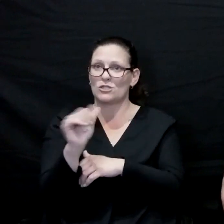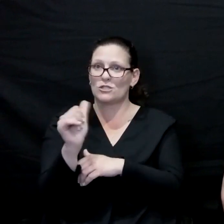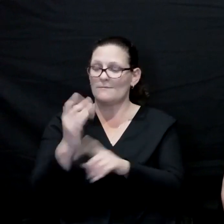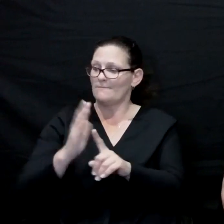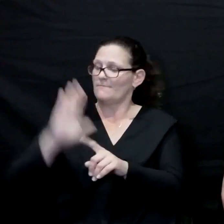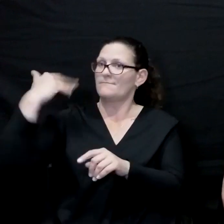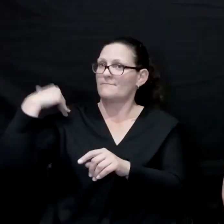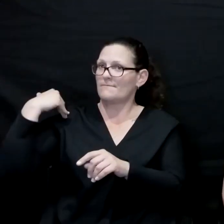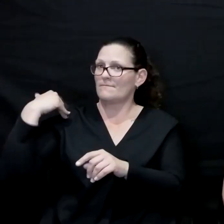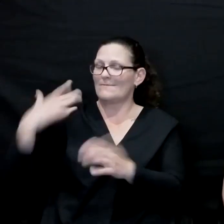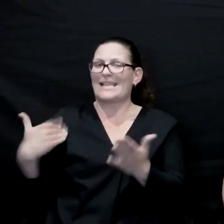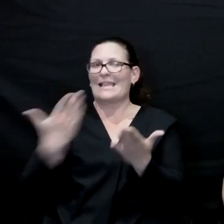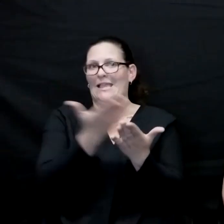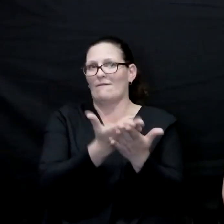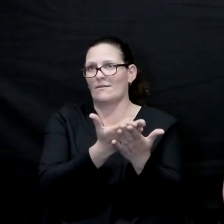the start.